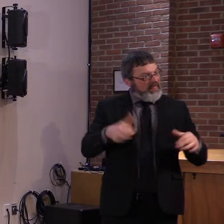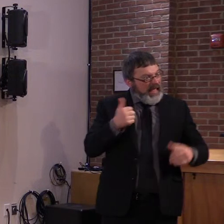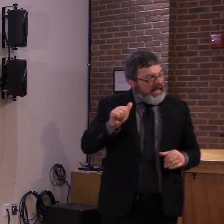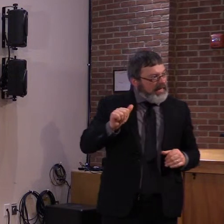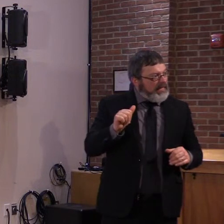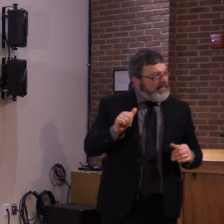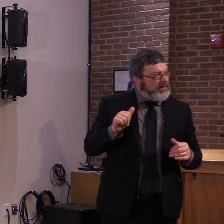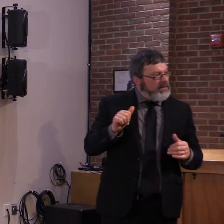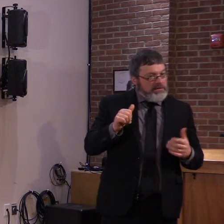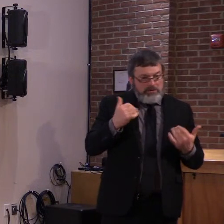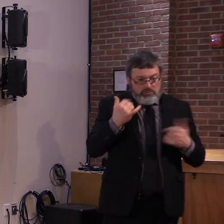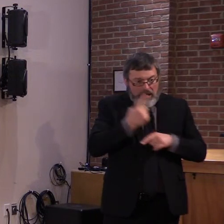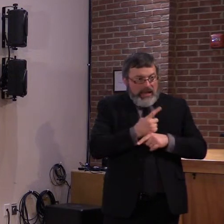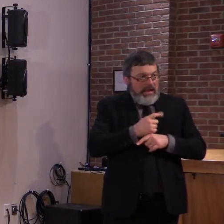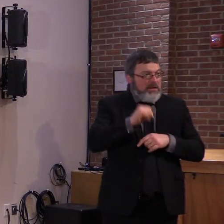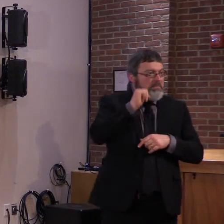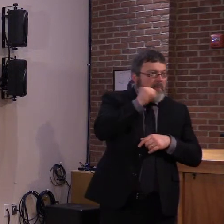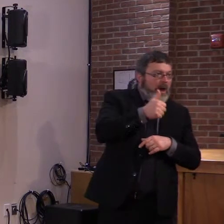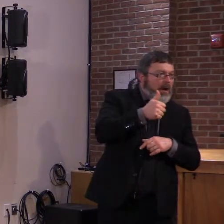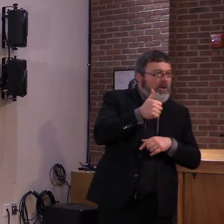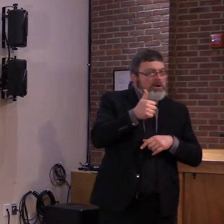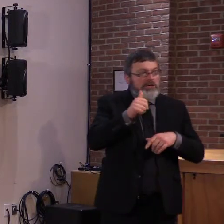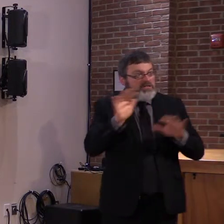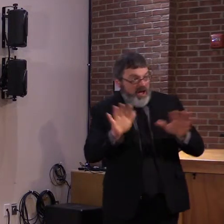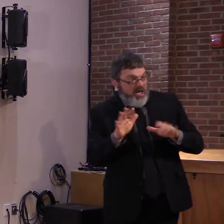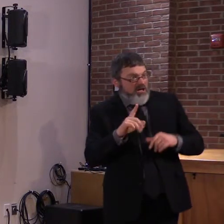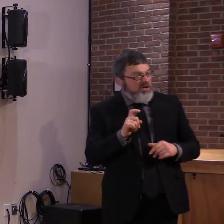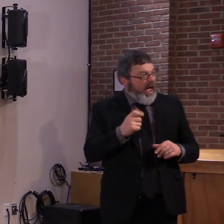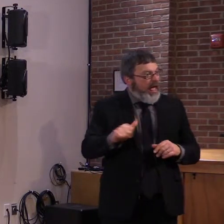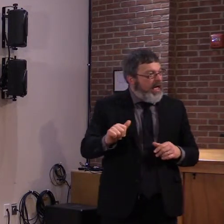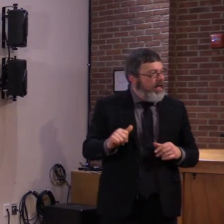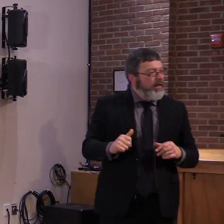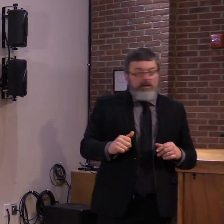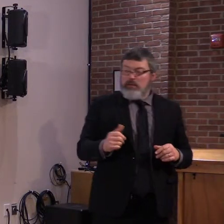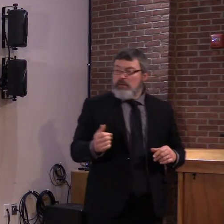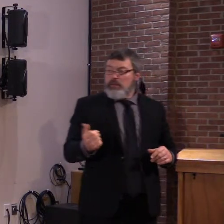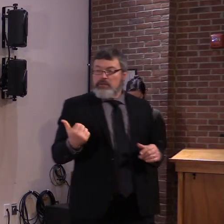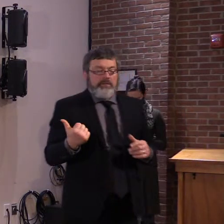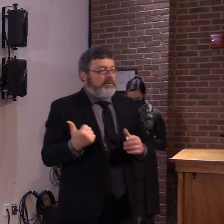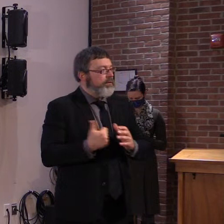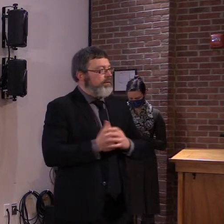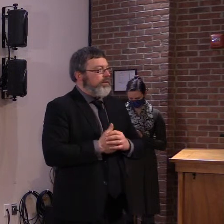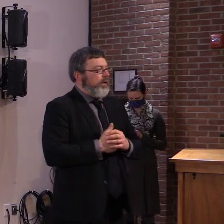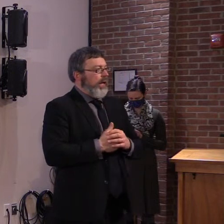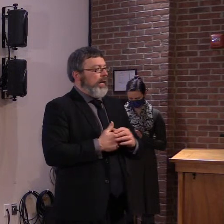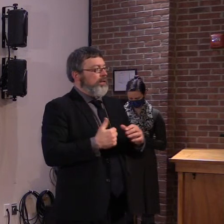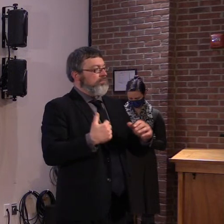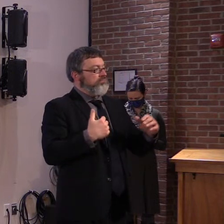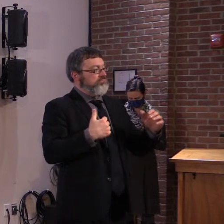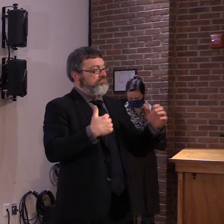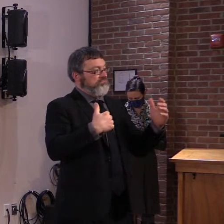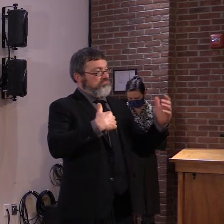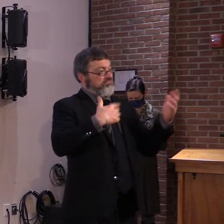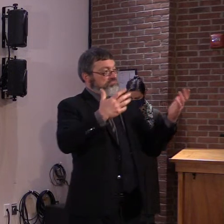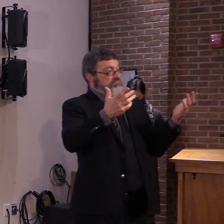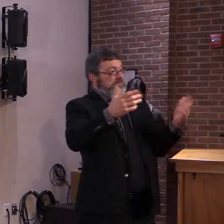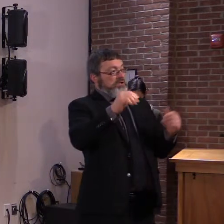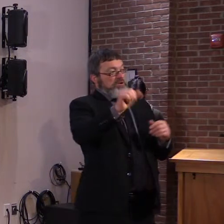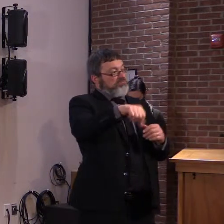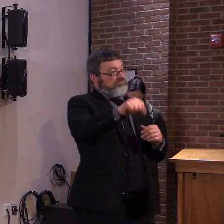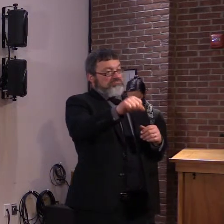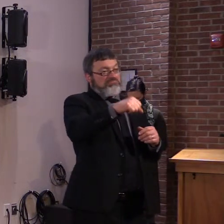days? Yeah, I think there's always some need, and those needs have been handled so far